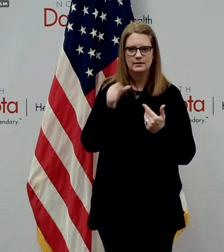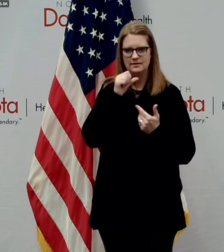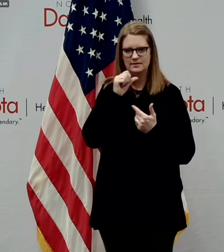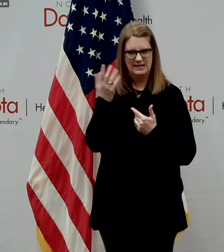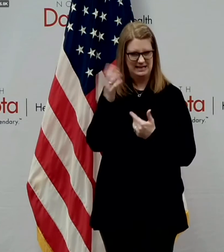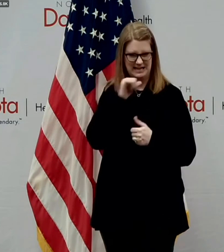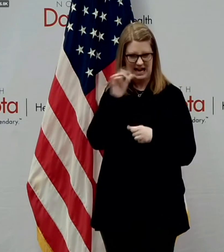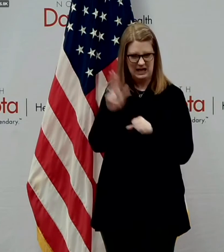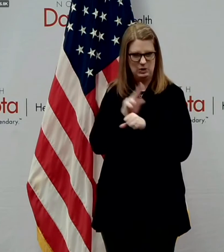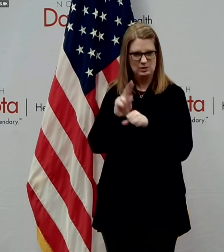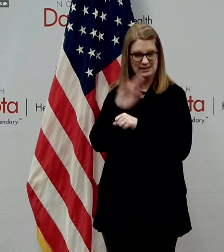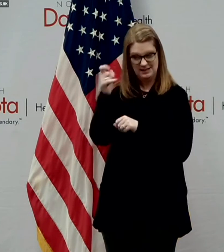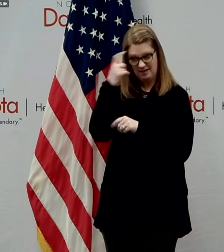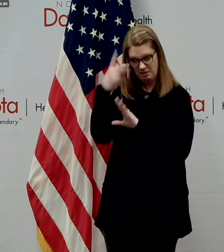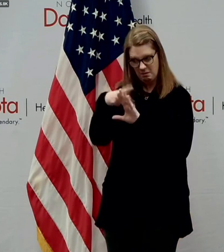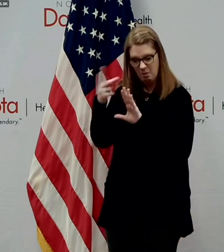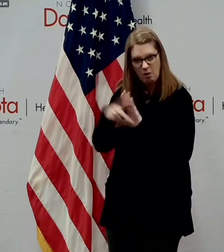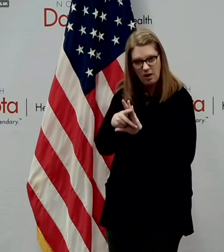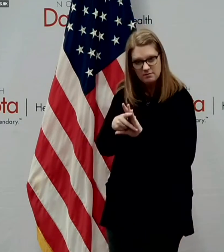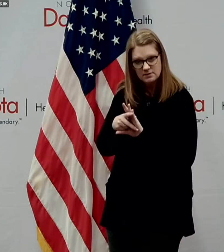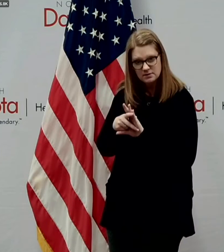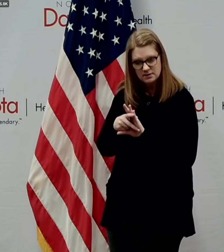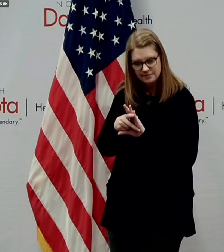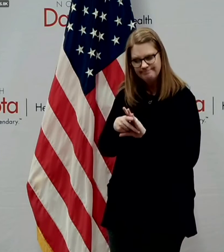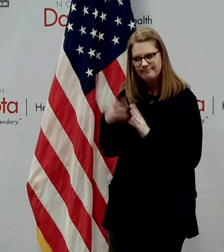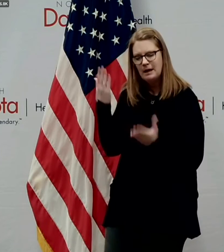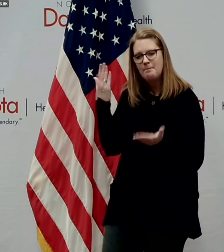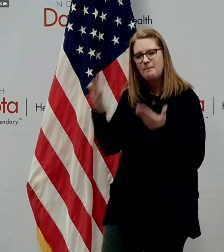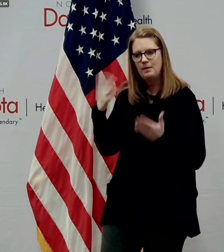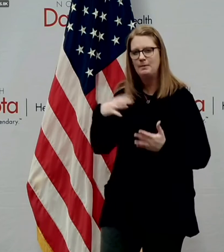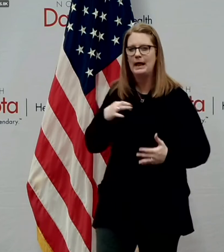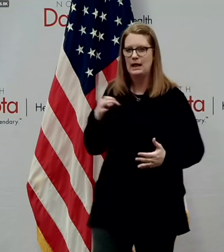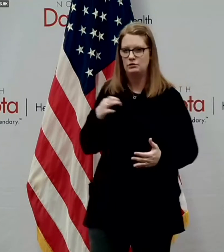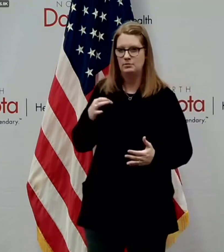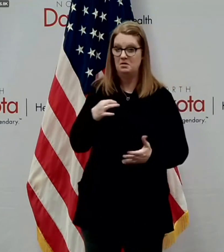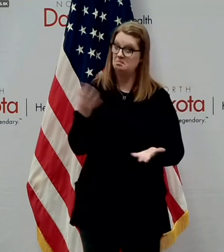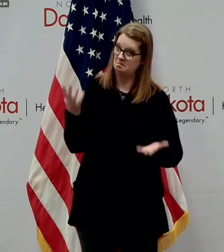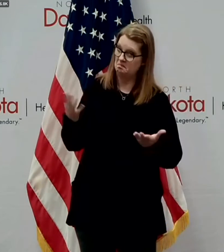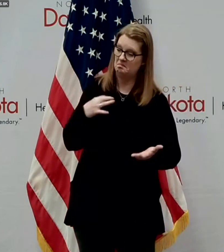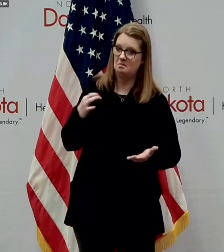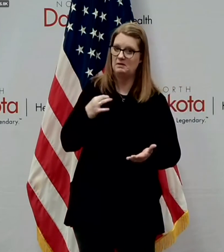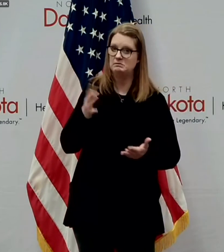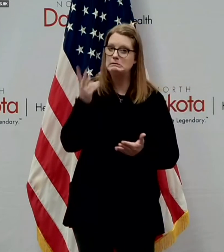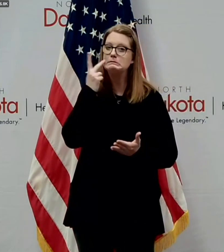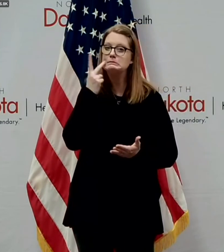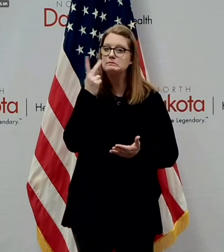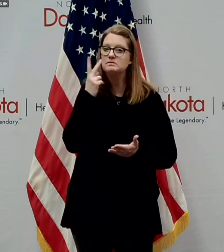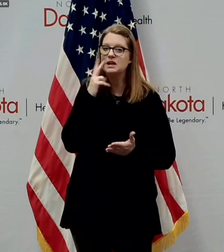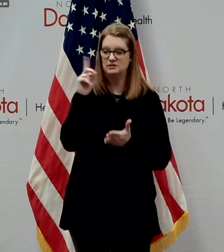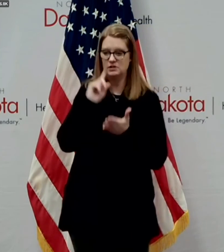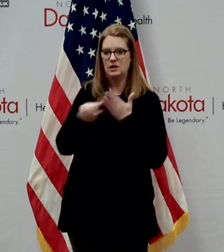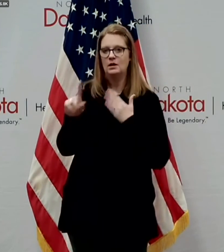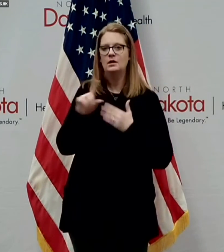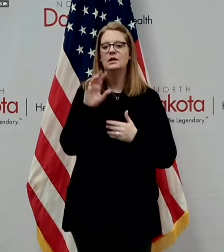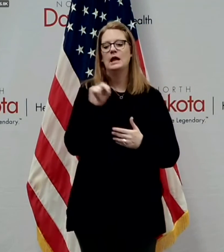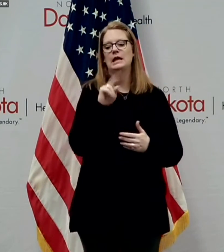programs before, check out because you may be eligible. And again, for more information, you can go